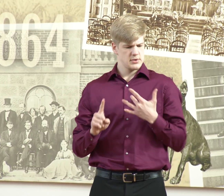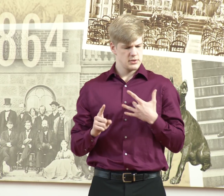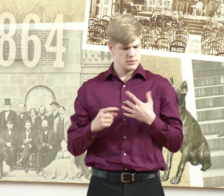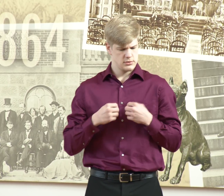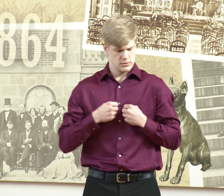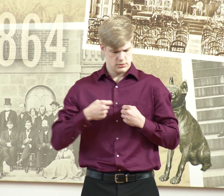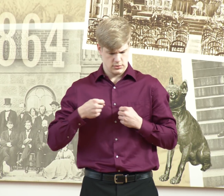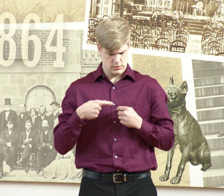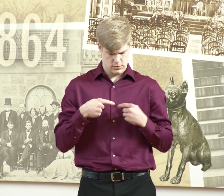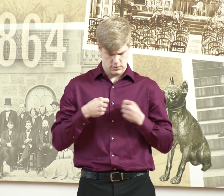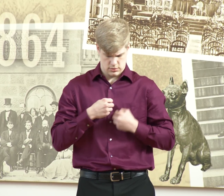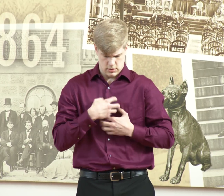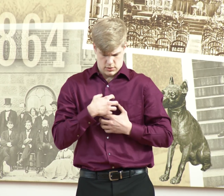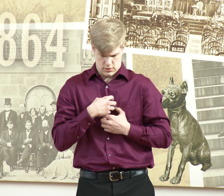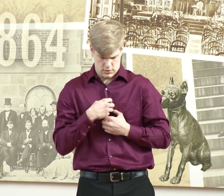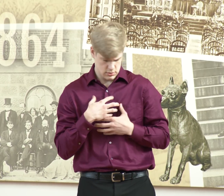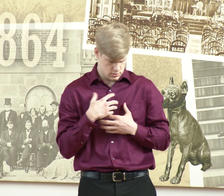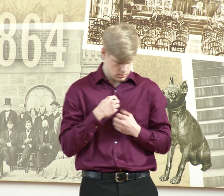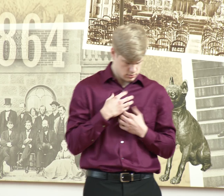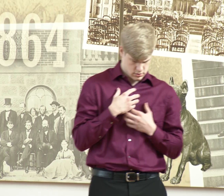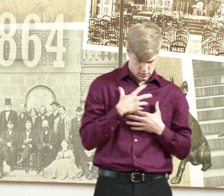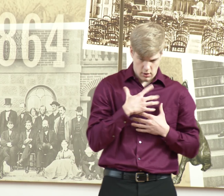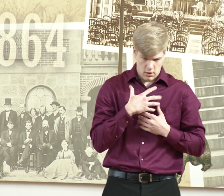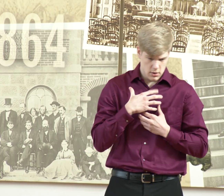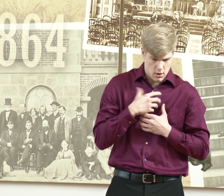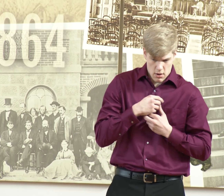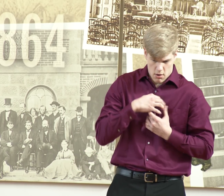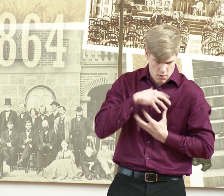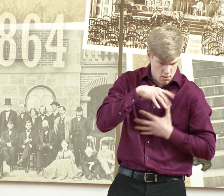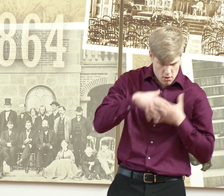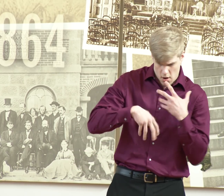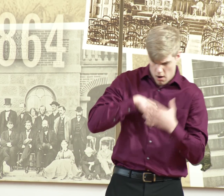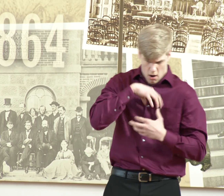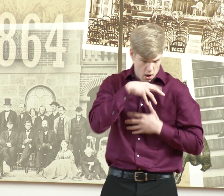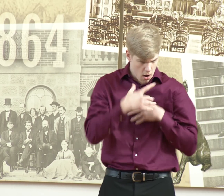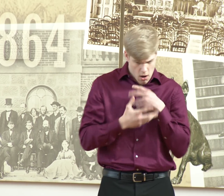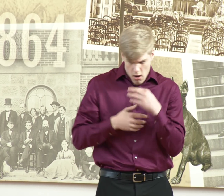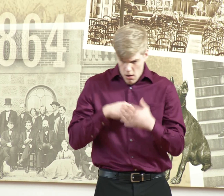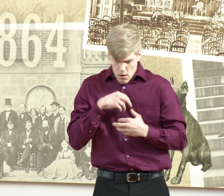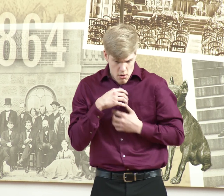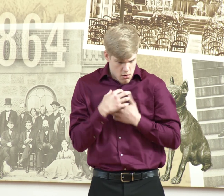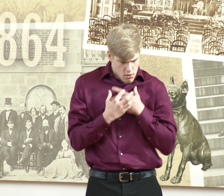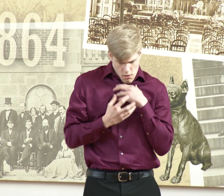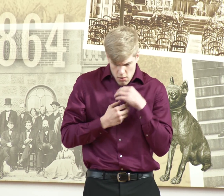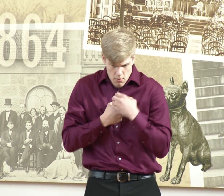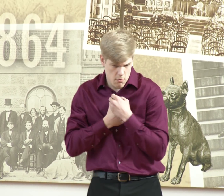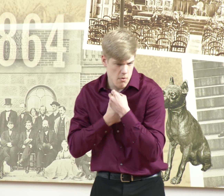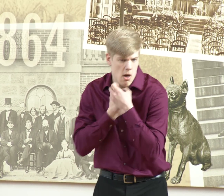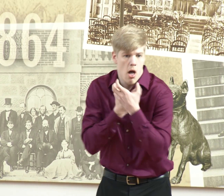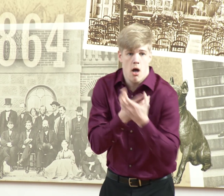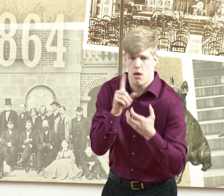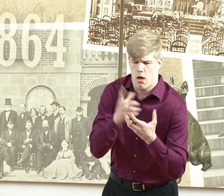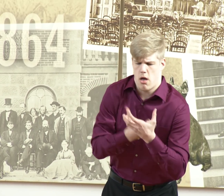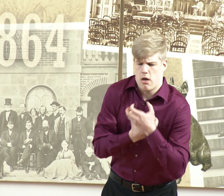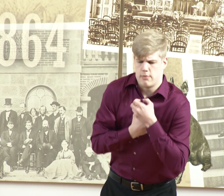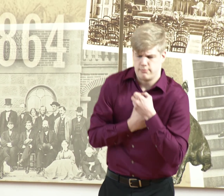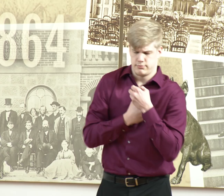Nor do saw the air too much with your hand thus, but use all gently, for in the